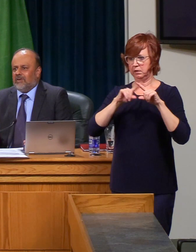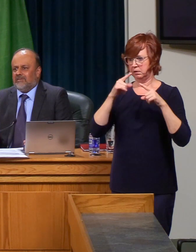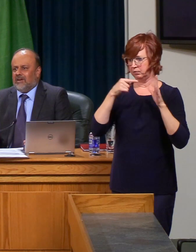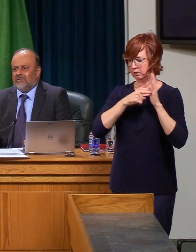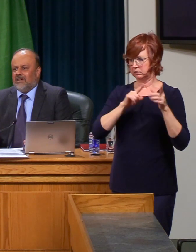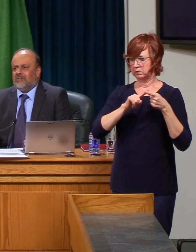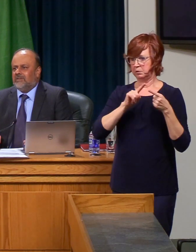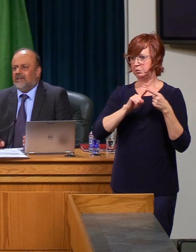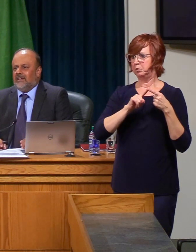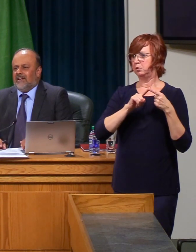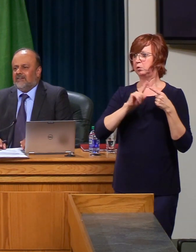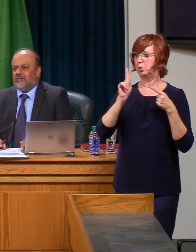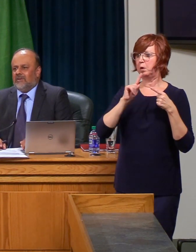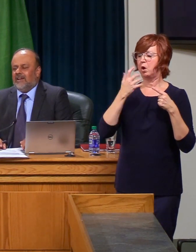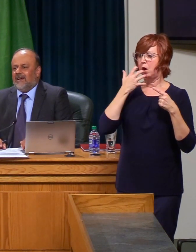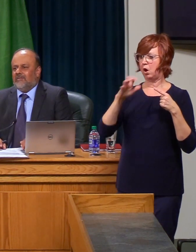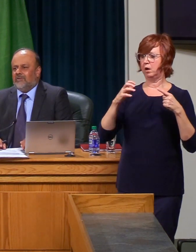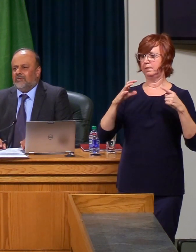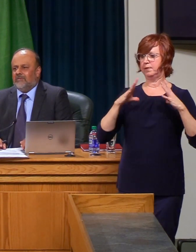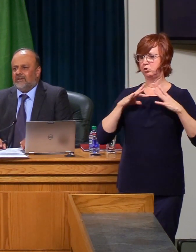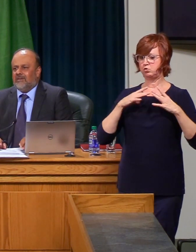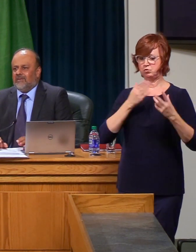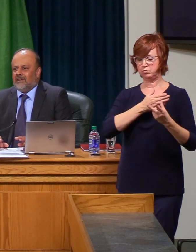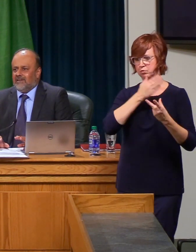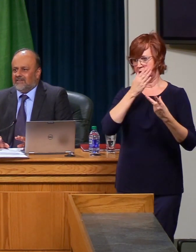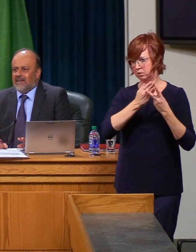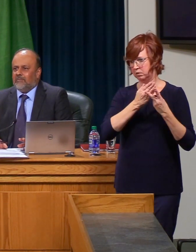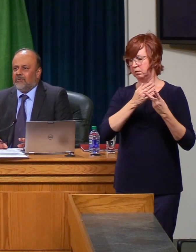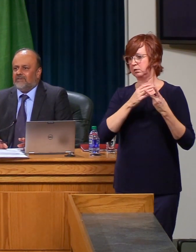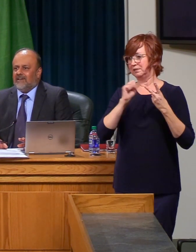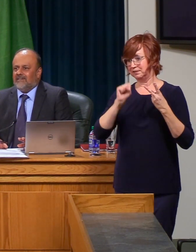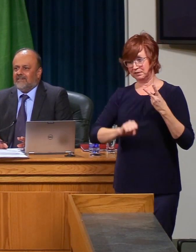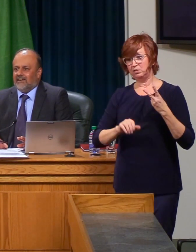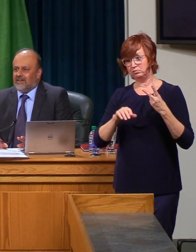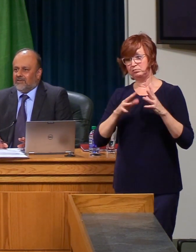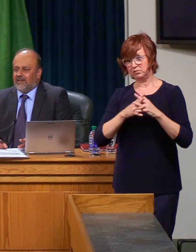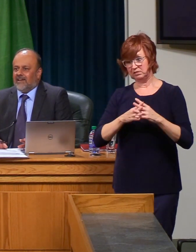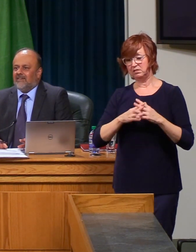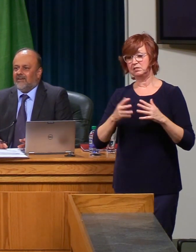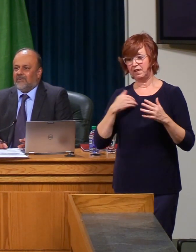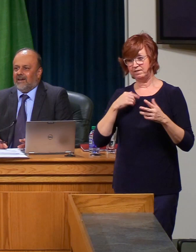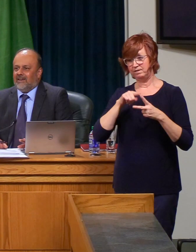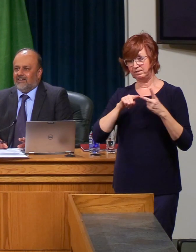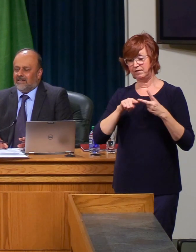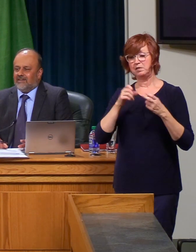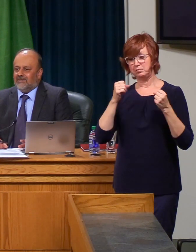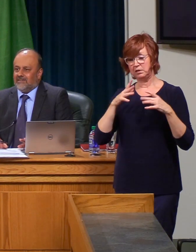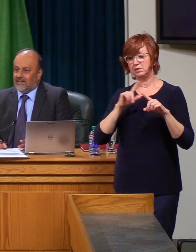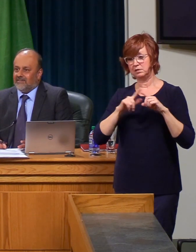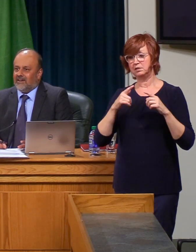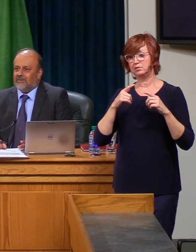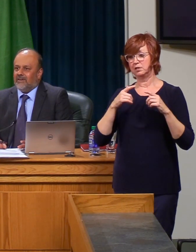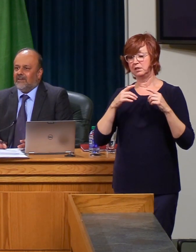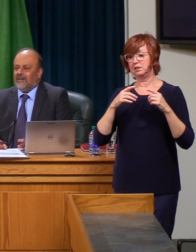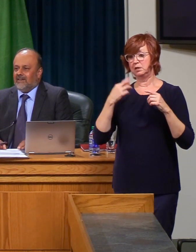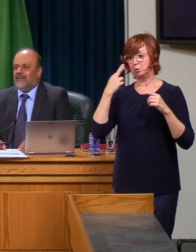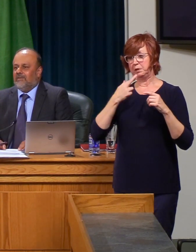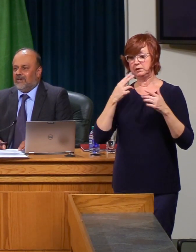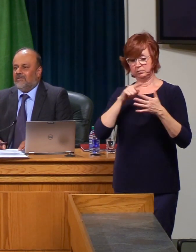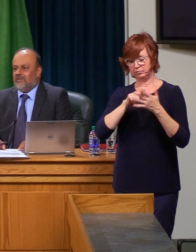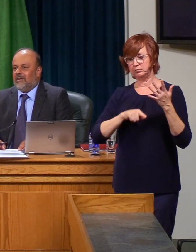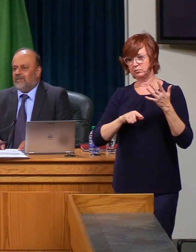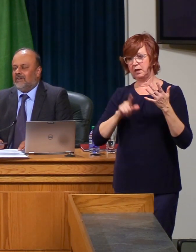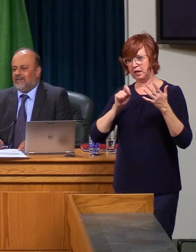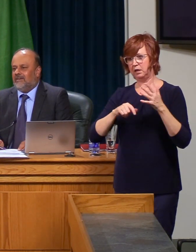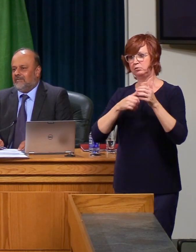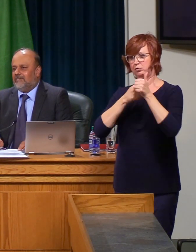coming from trips down south. And so we really have to observe the same process for the next little while till this settles down, and then we